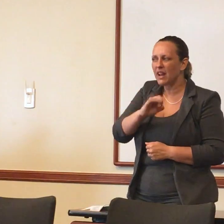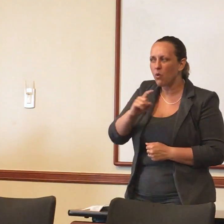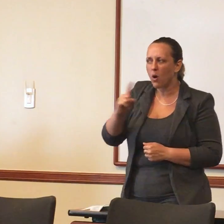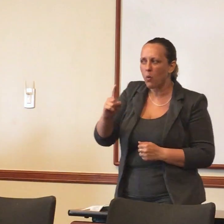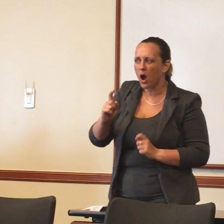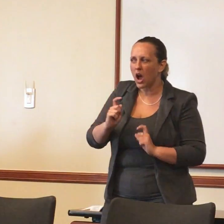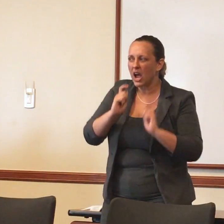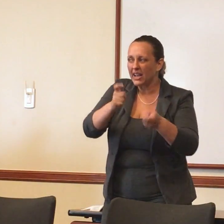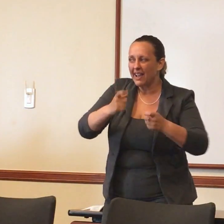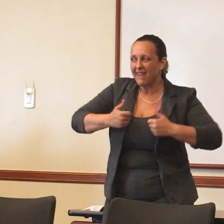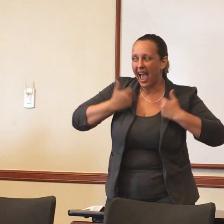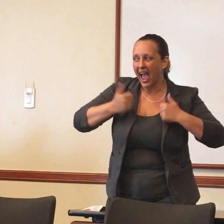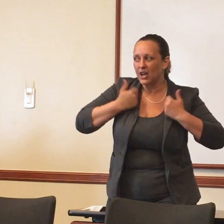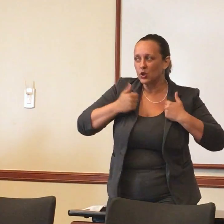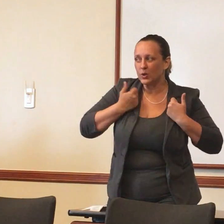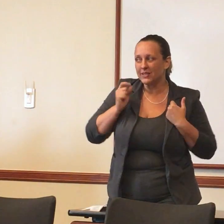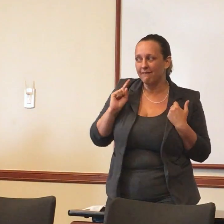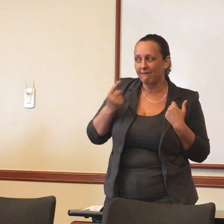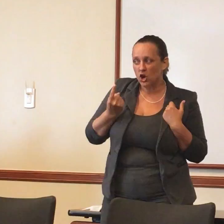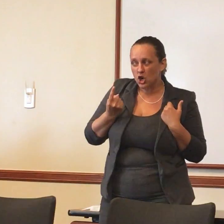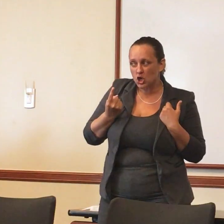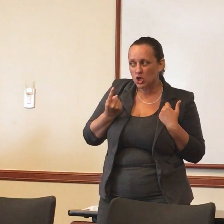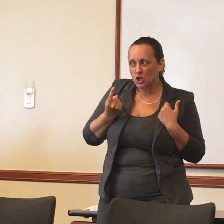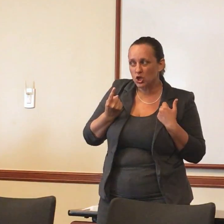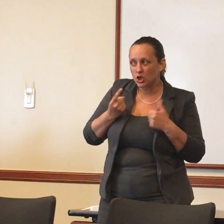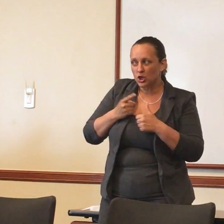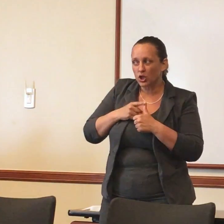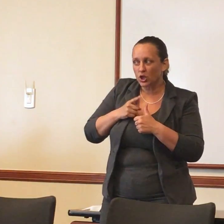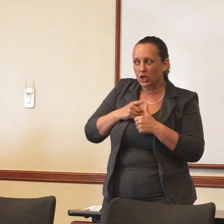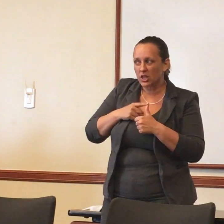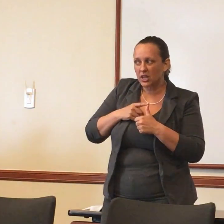If it's 911, because the address is first, right?